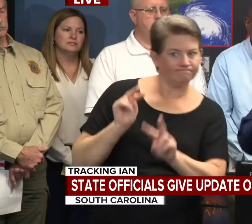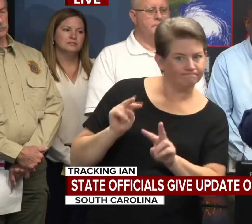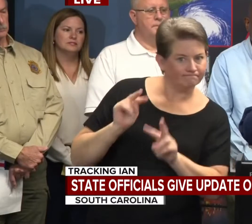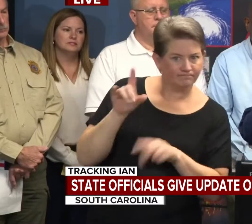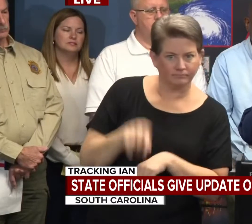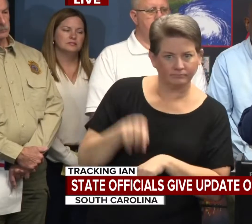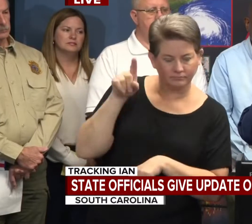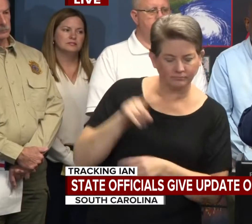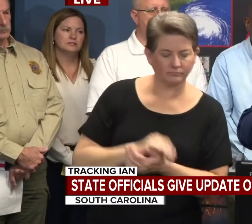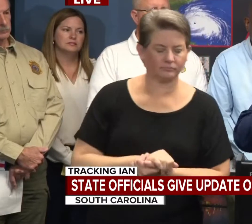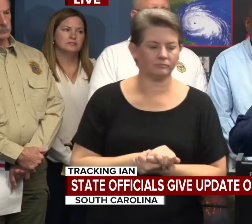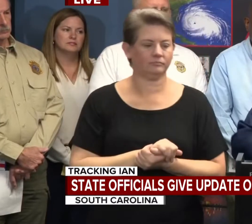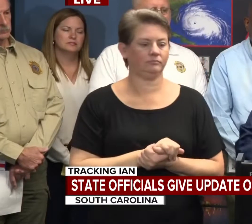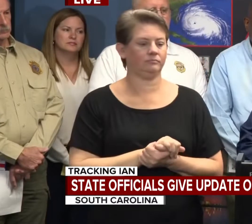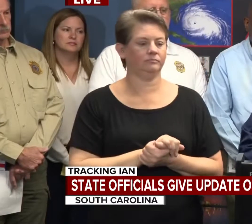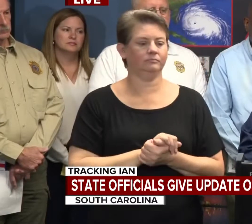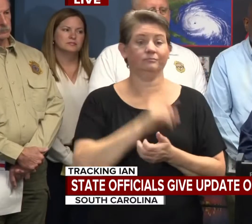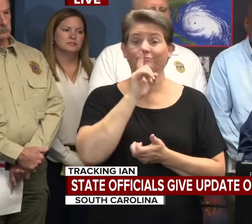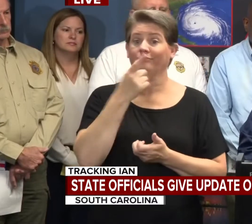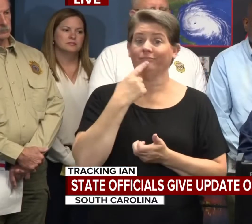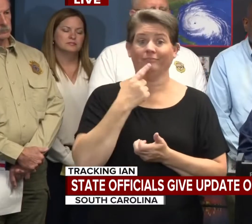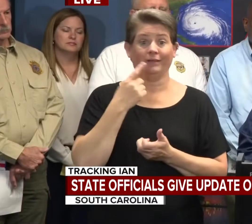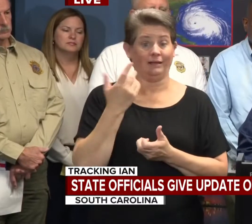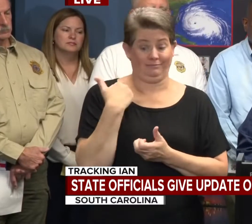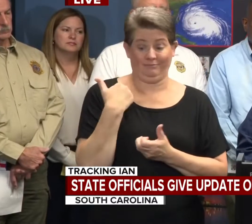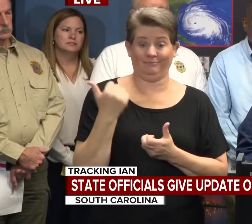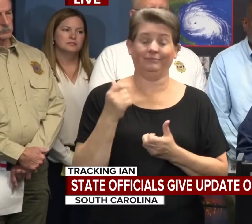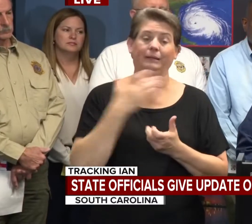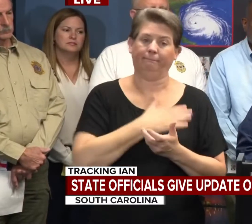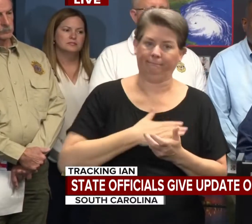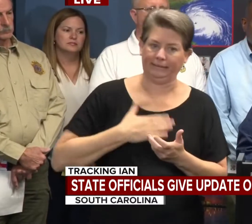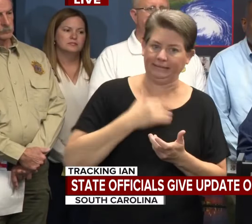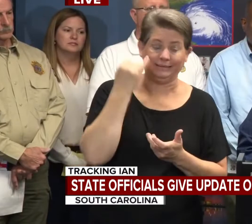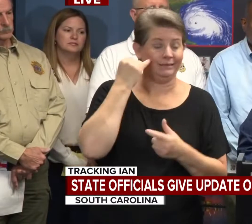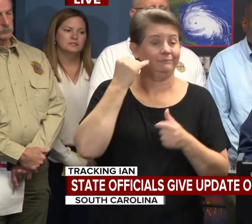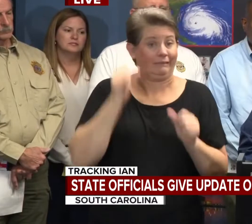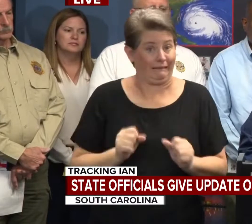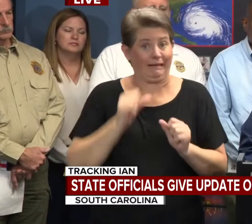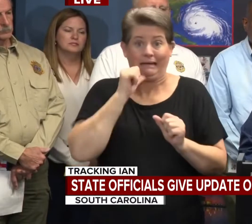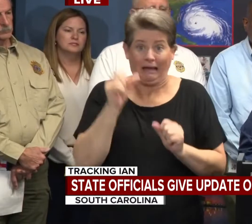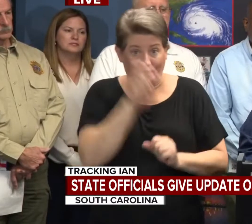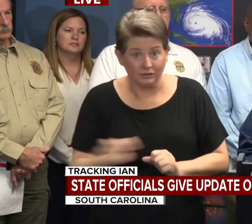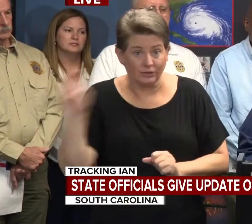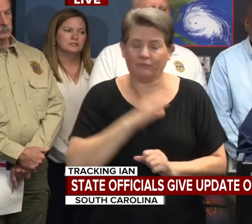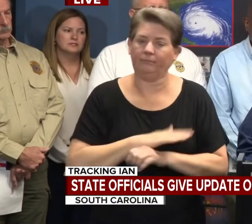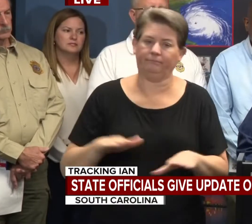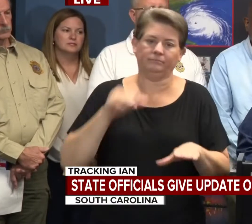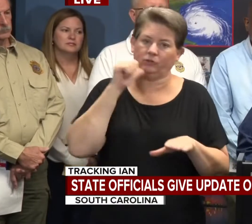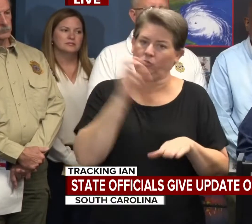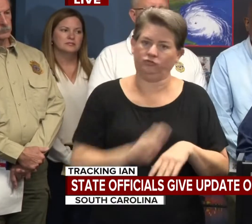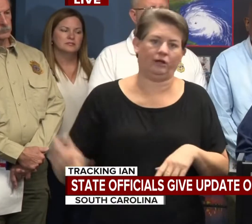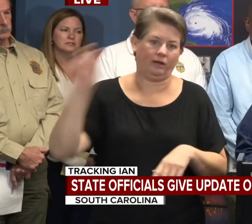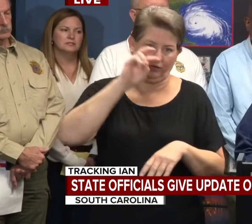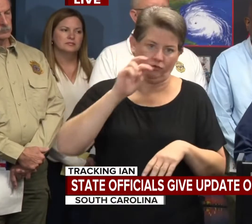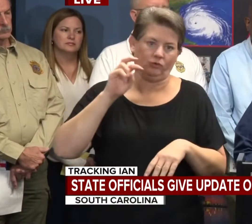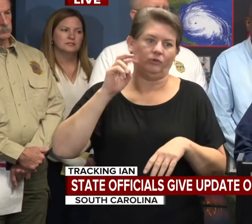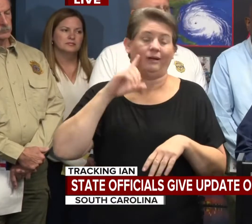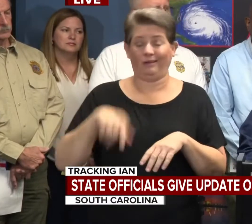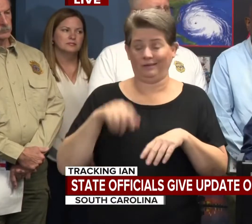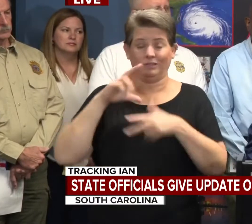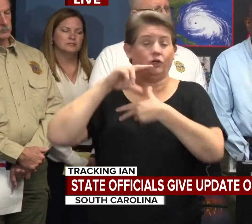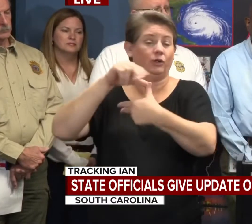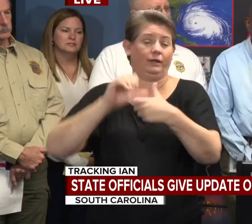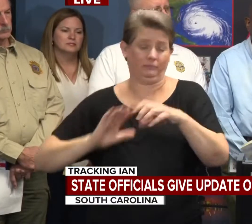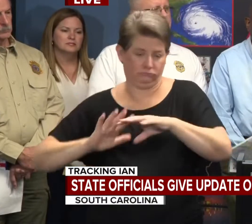we urge people to avoid travel, if at all possible, today as the storm works its way through the state. And Governor, that completes my